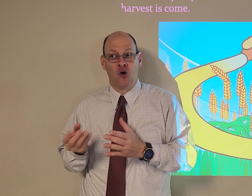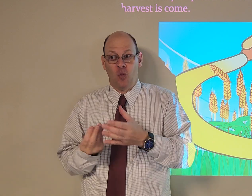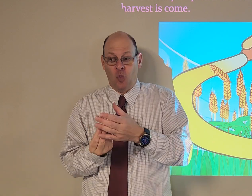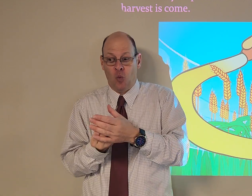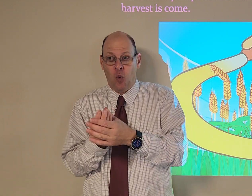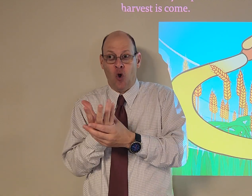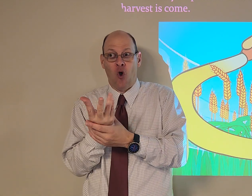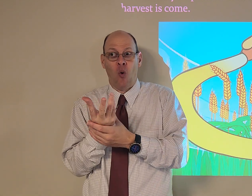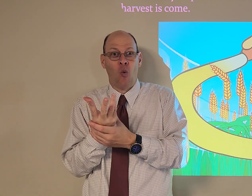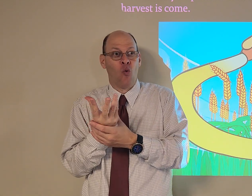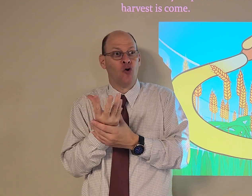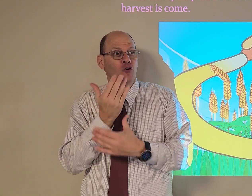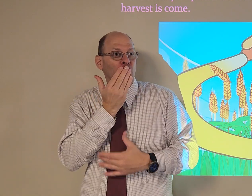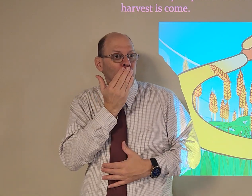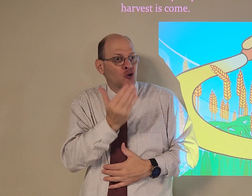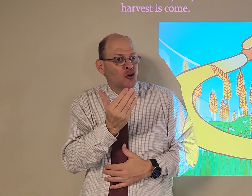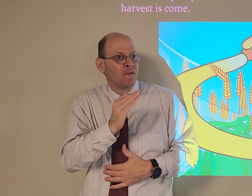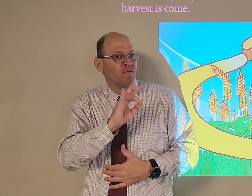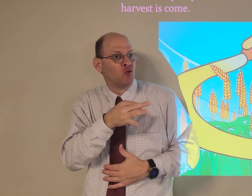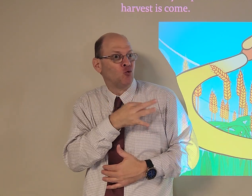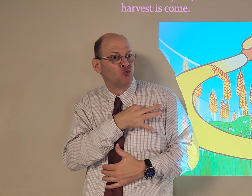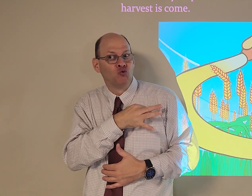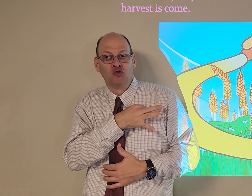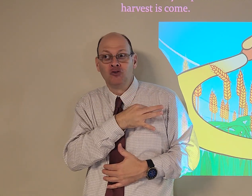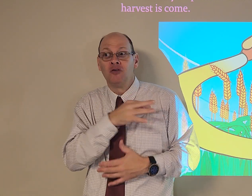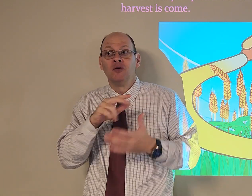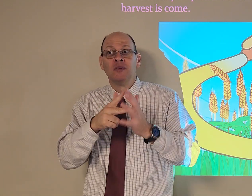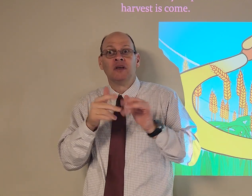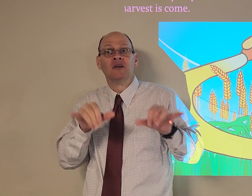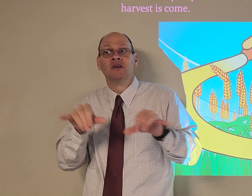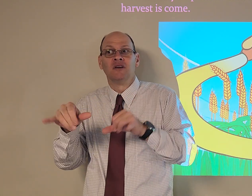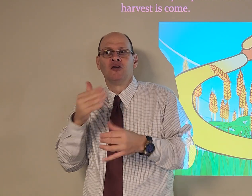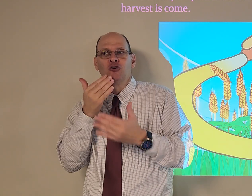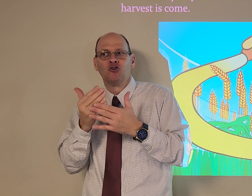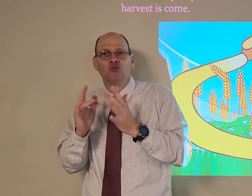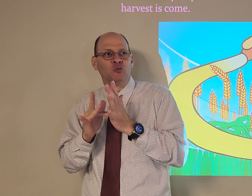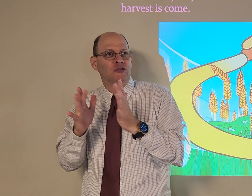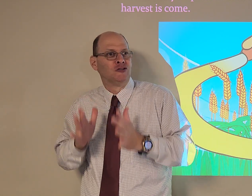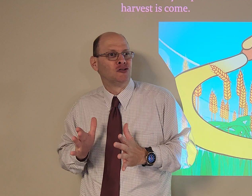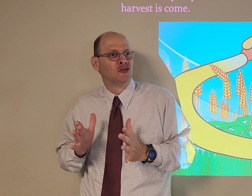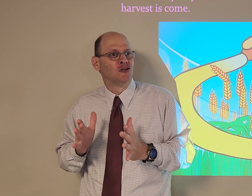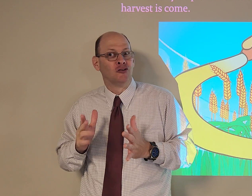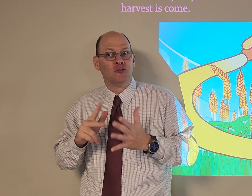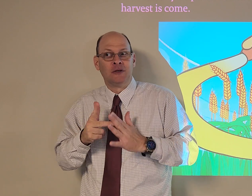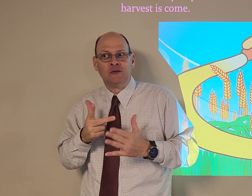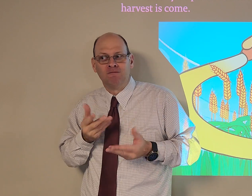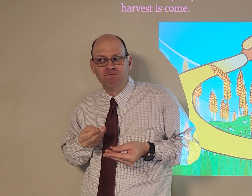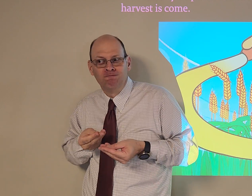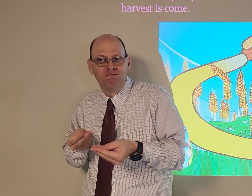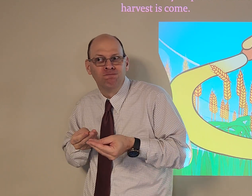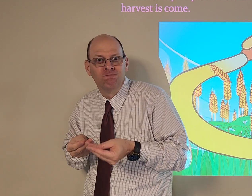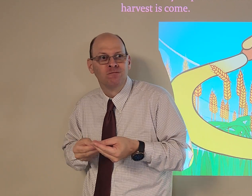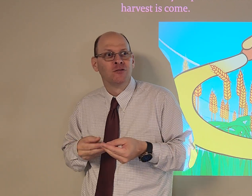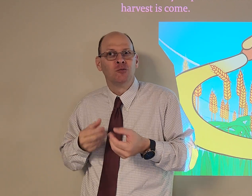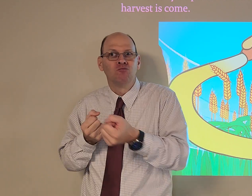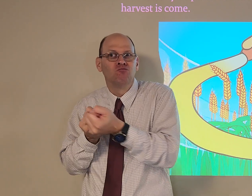Okay, we are preparing, we're growing, we're preparing good fruit, we're being a good Christian,